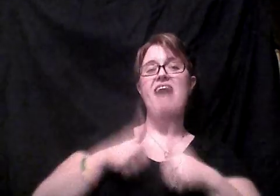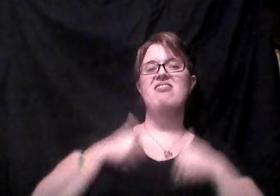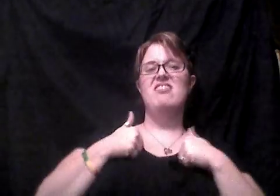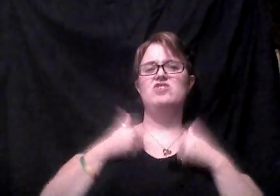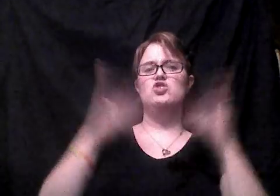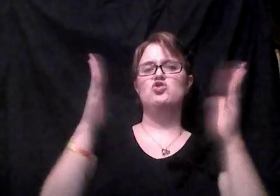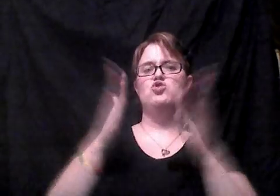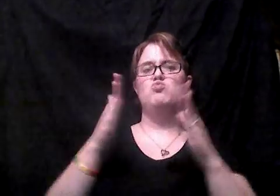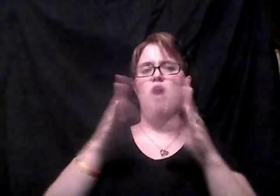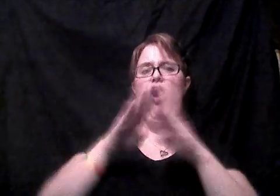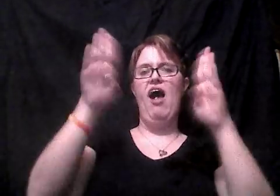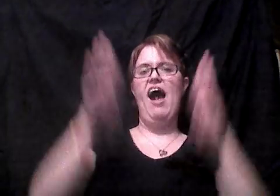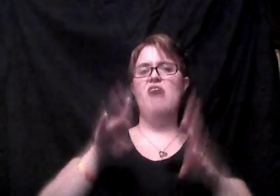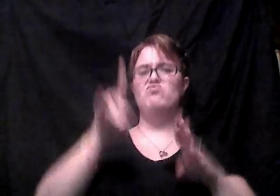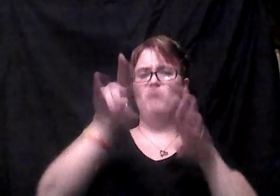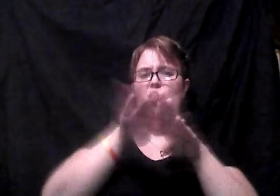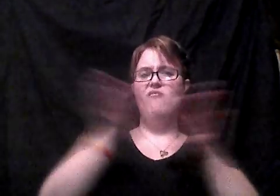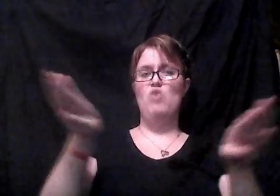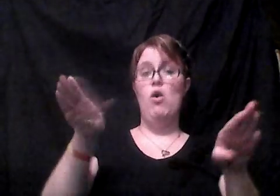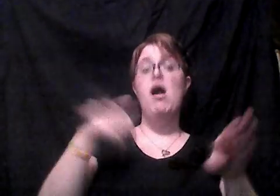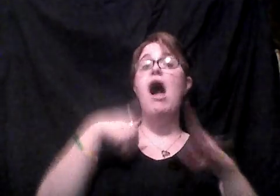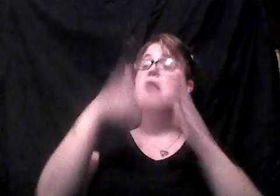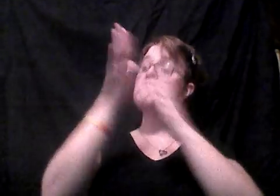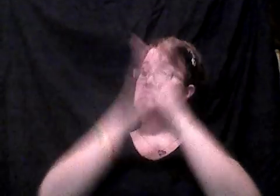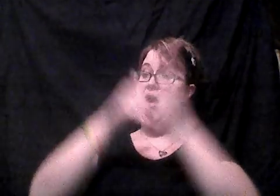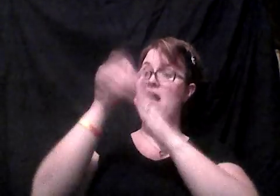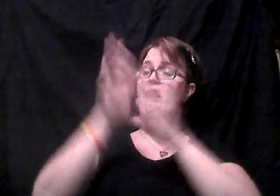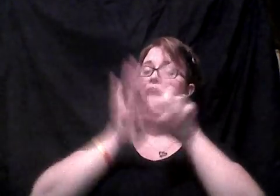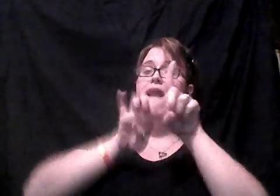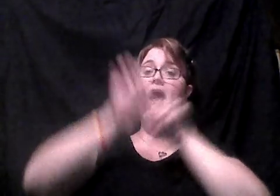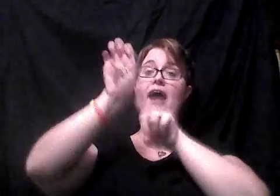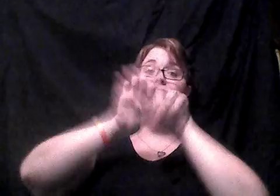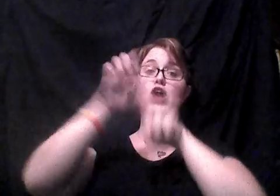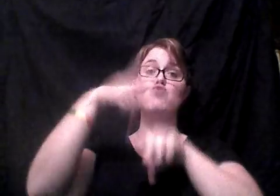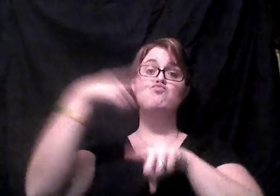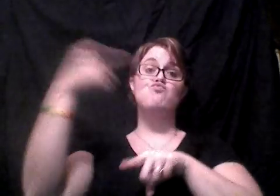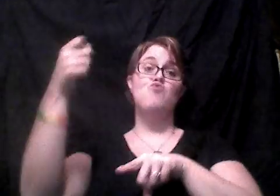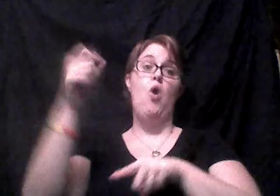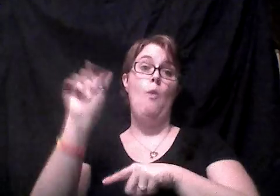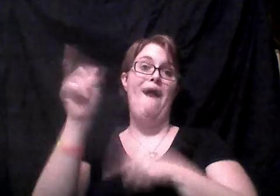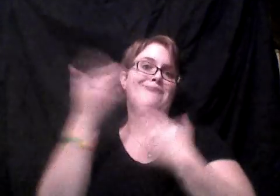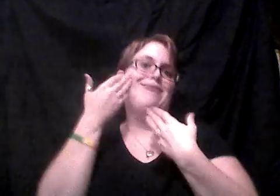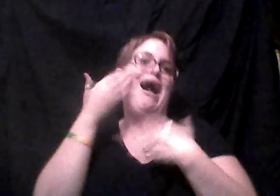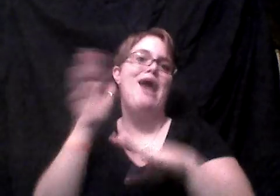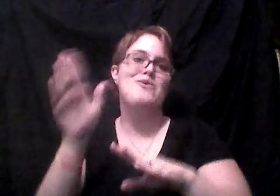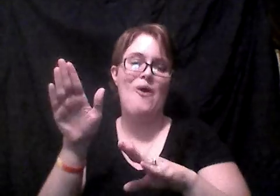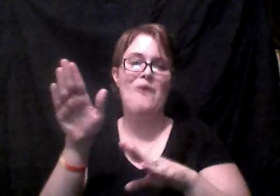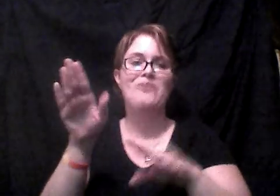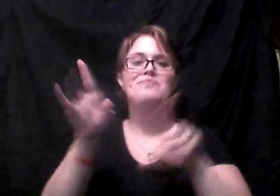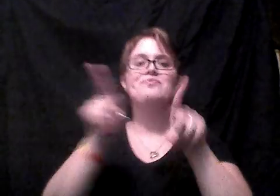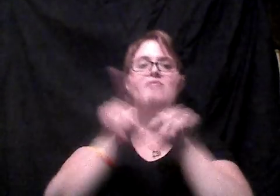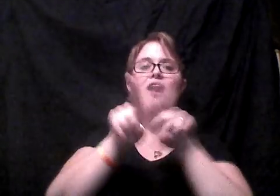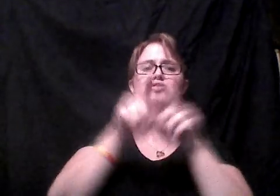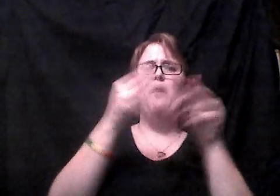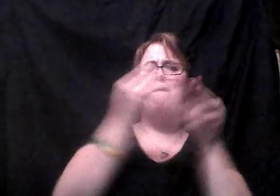go. And yeah, you can tell the nerds early, so that's the quadratic equation. But the great thing is that they let me